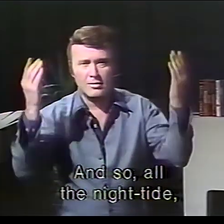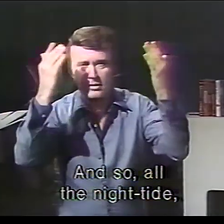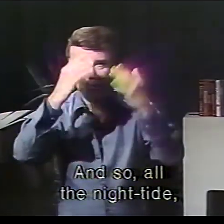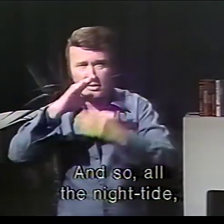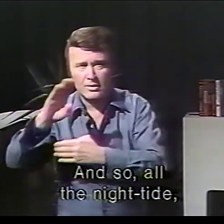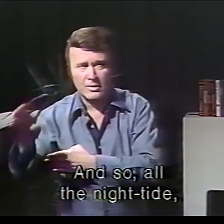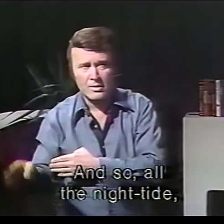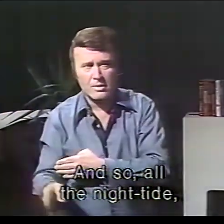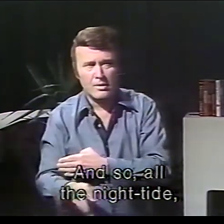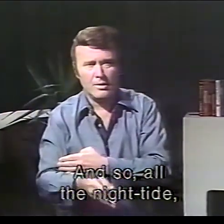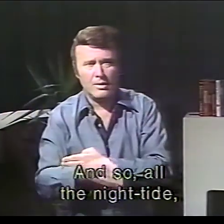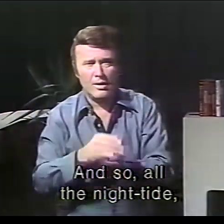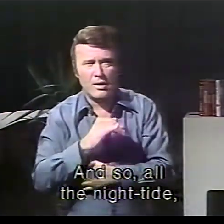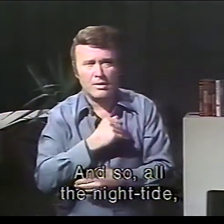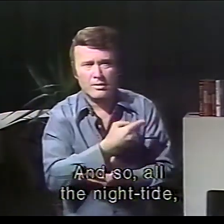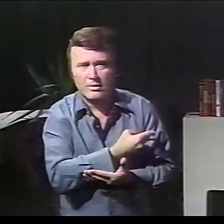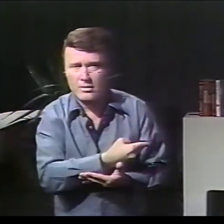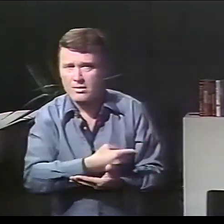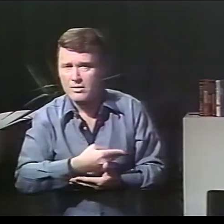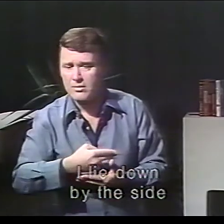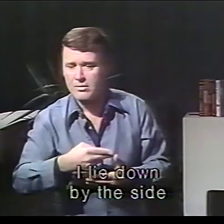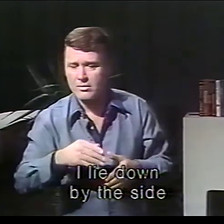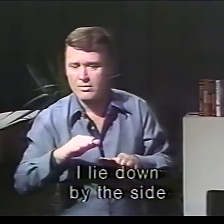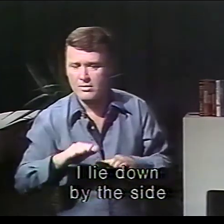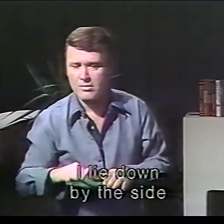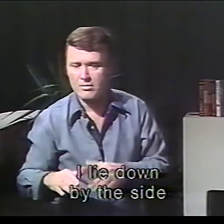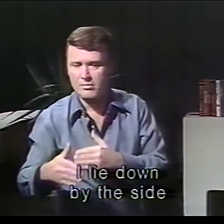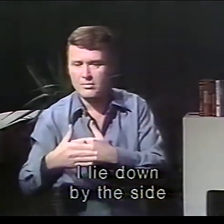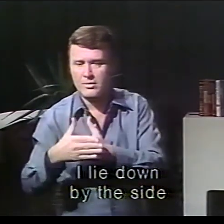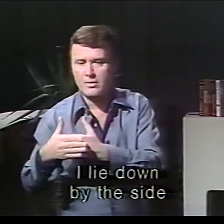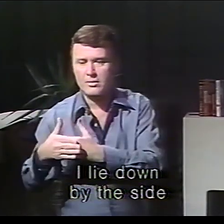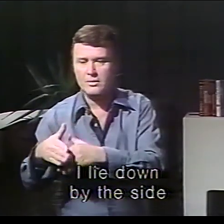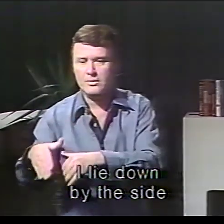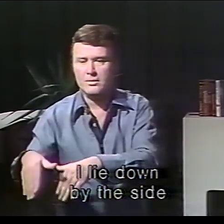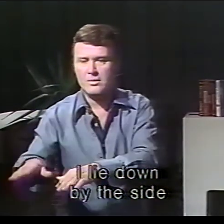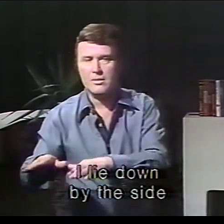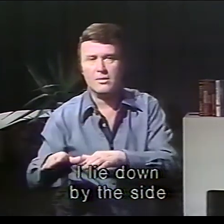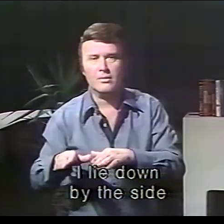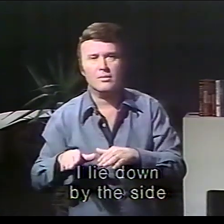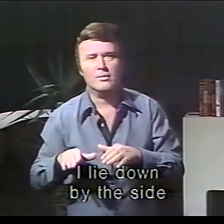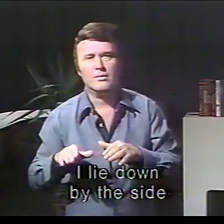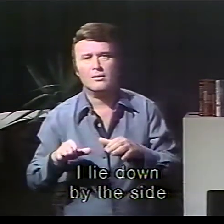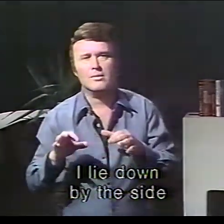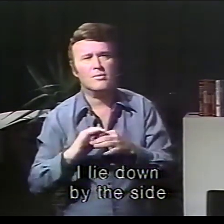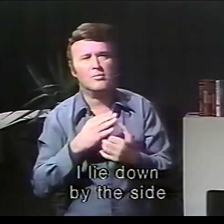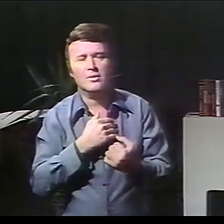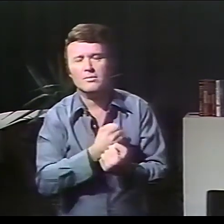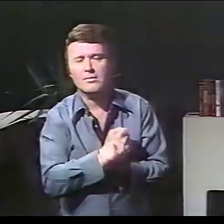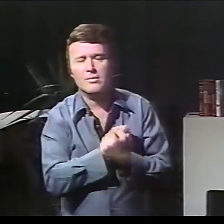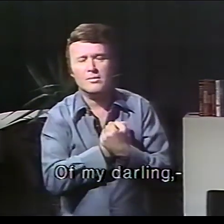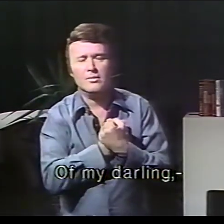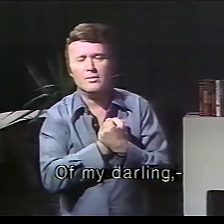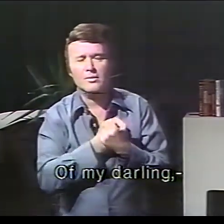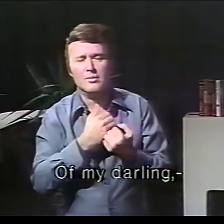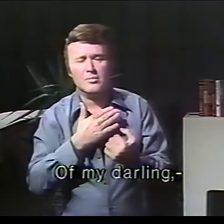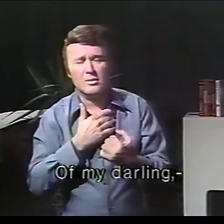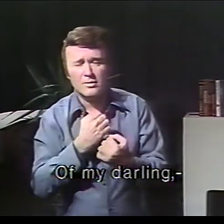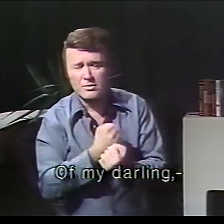the night tide, I lay down by the side of